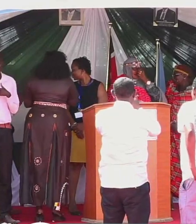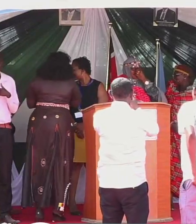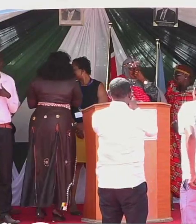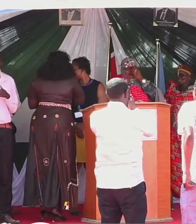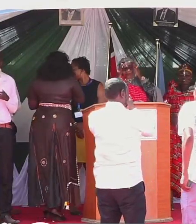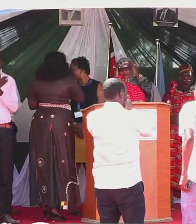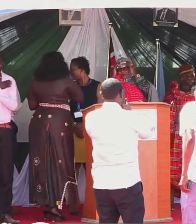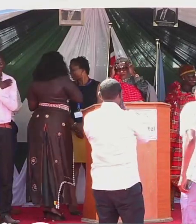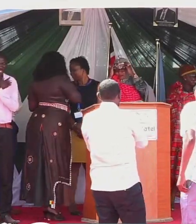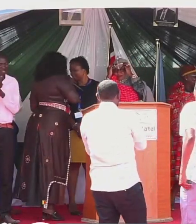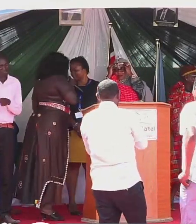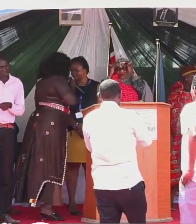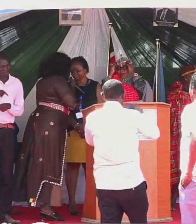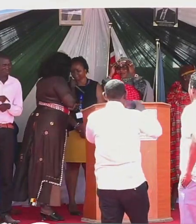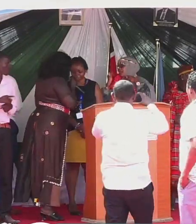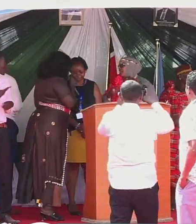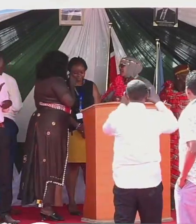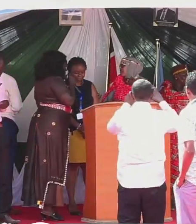in front.